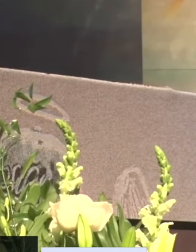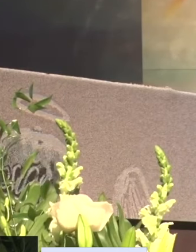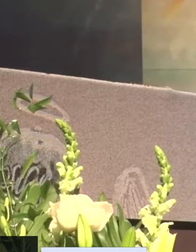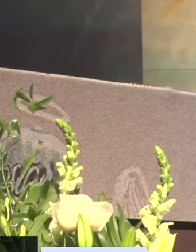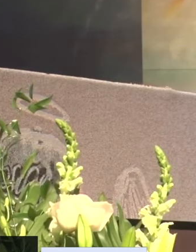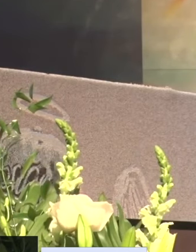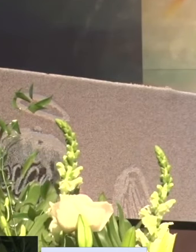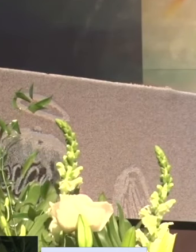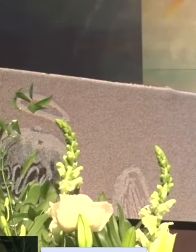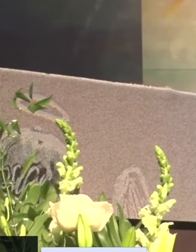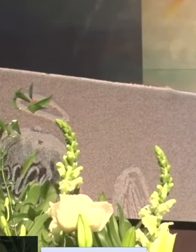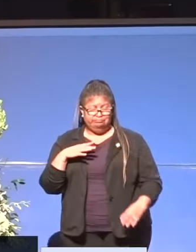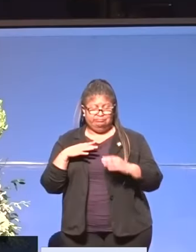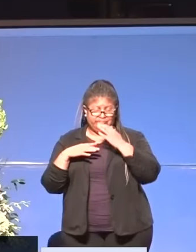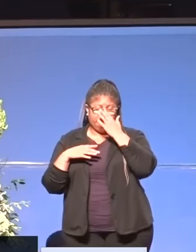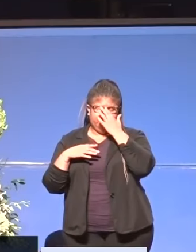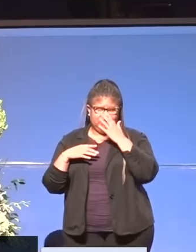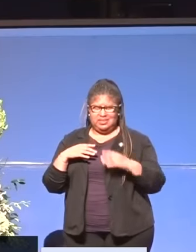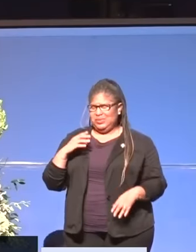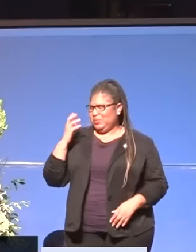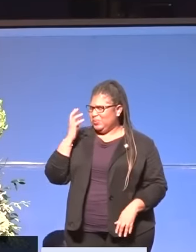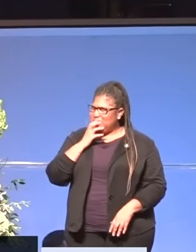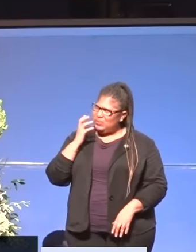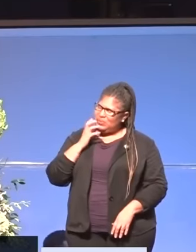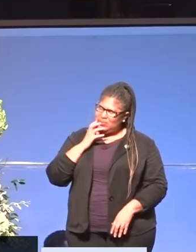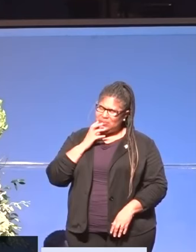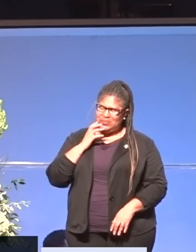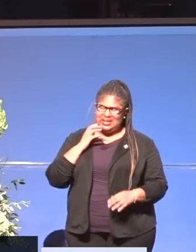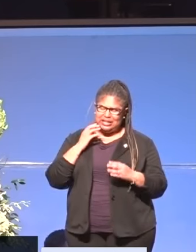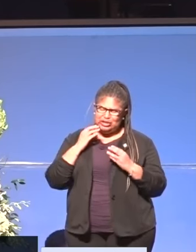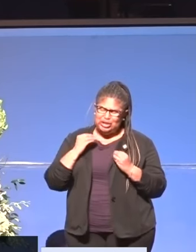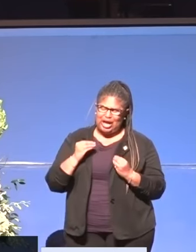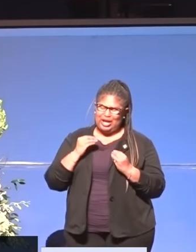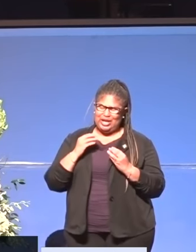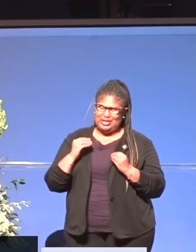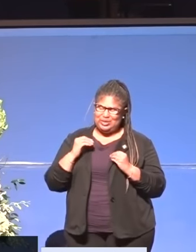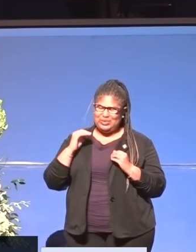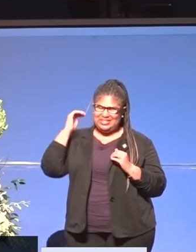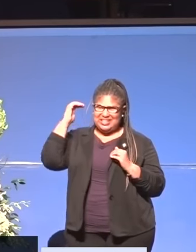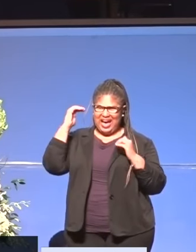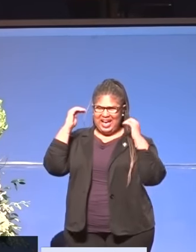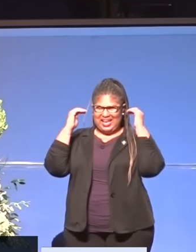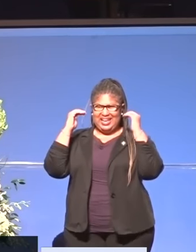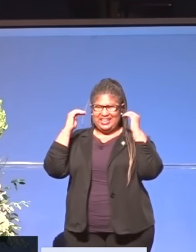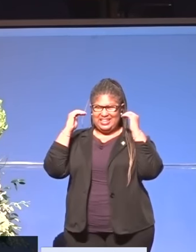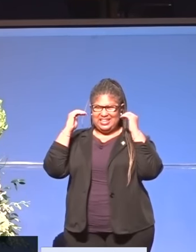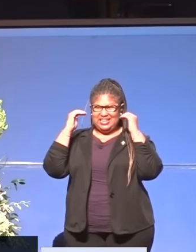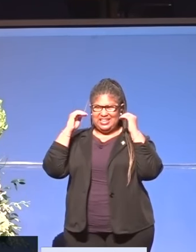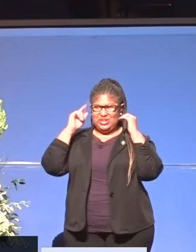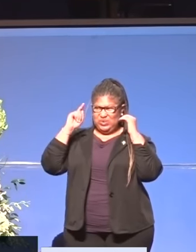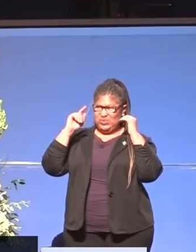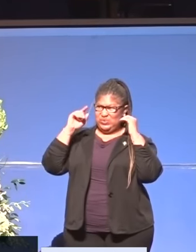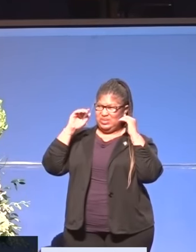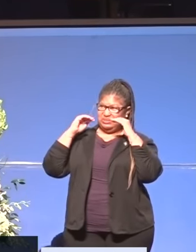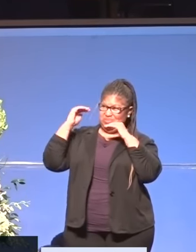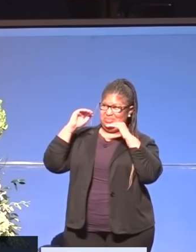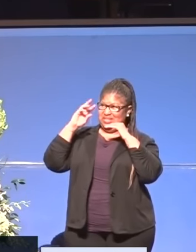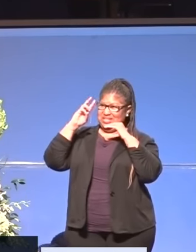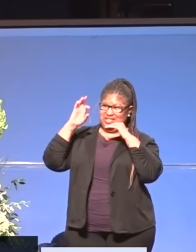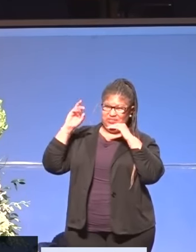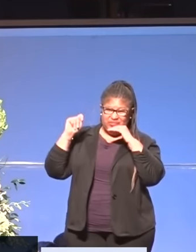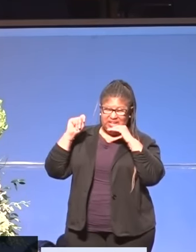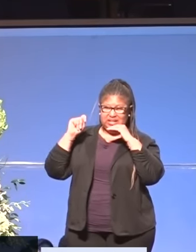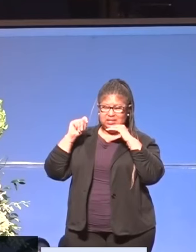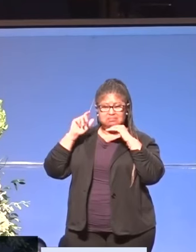man. Such a gentle giant. Although his 66 statue could